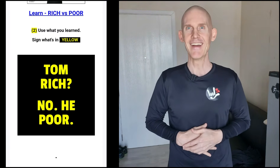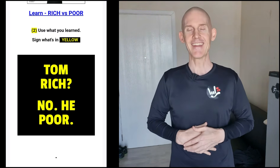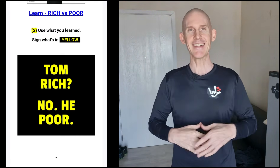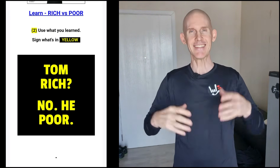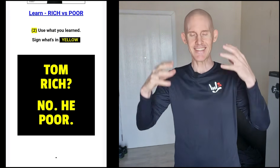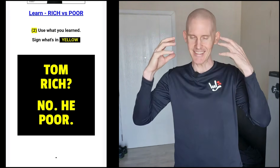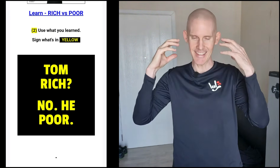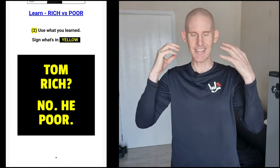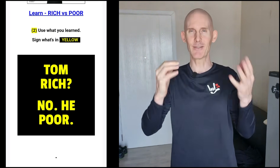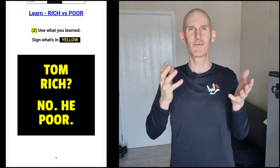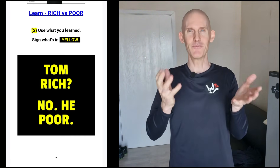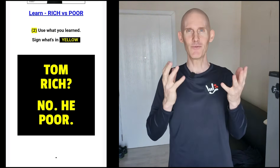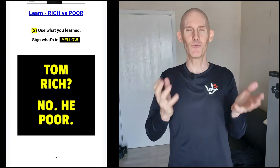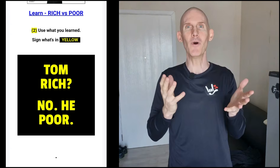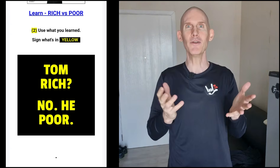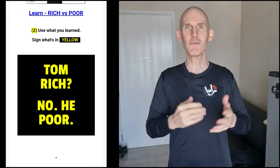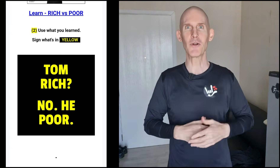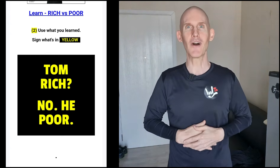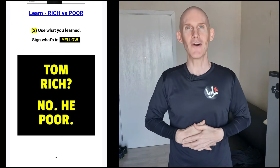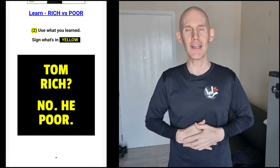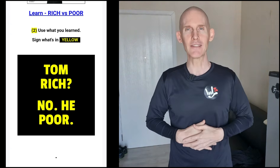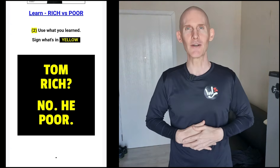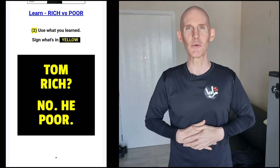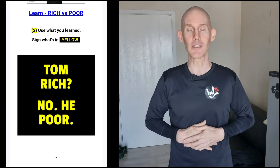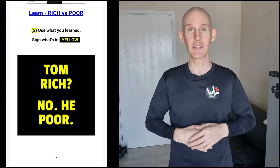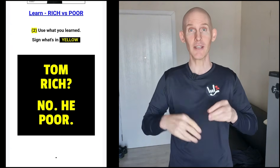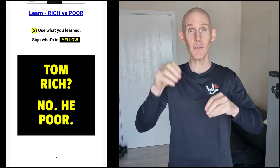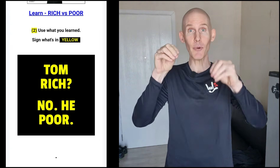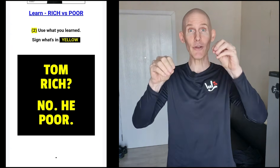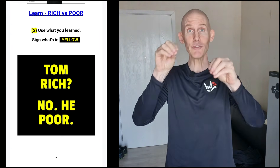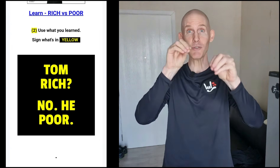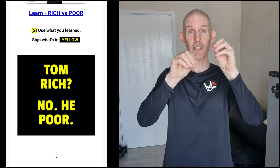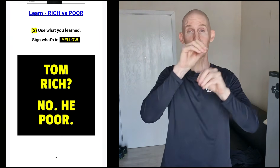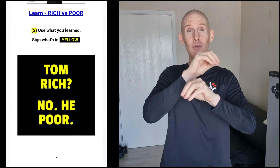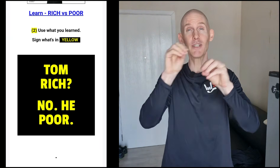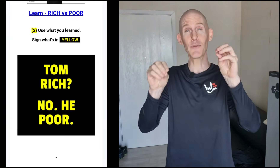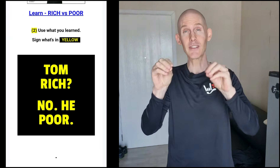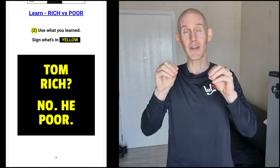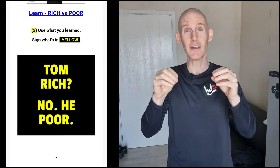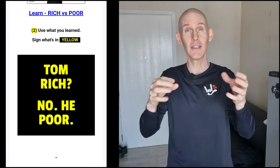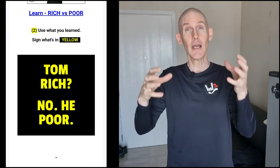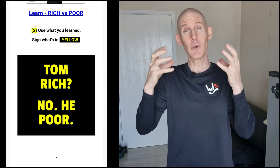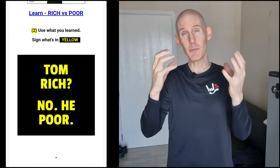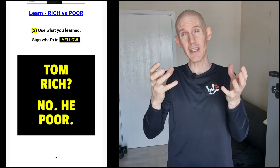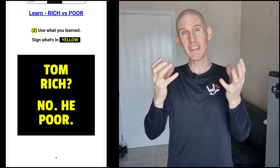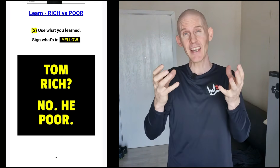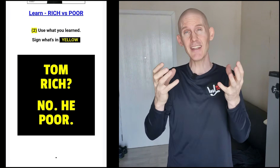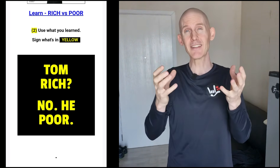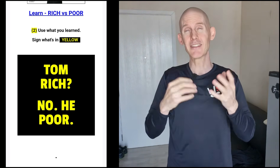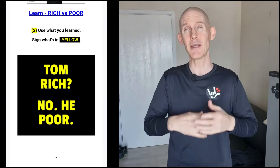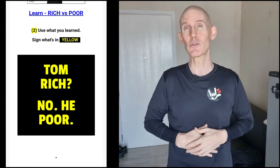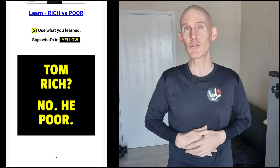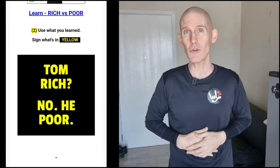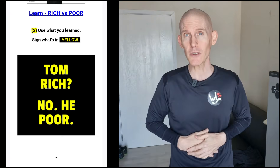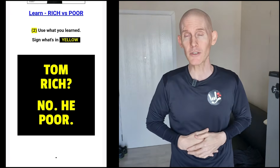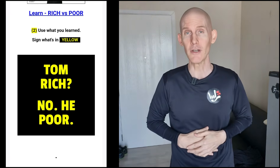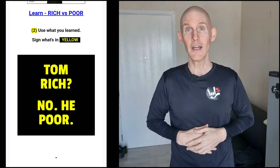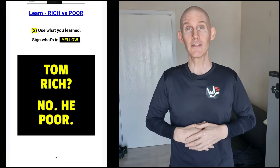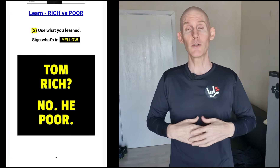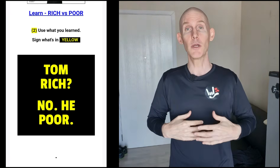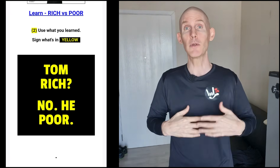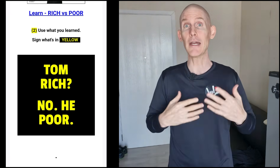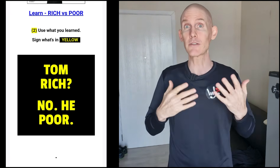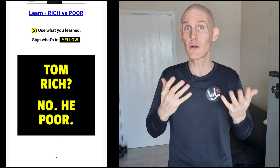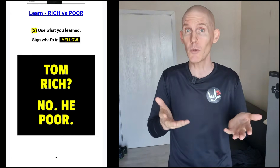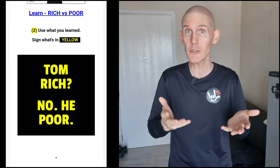poor. It's just wonderful how ASL works. It's like a puzzle. You can switch out the signs but maintain the same structure